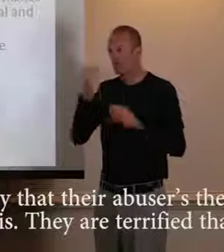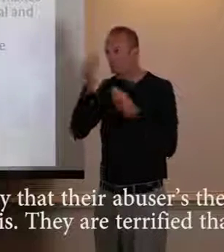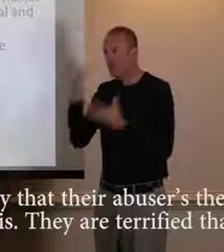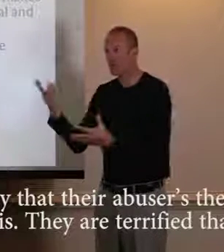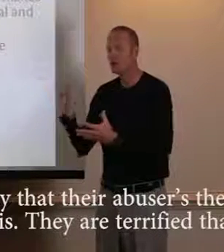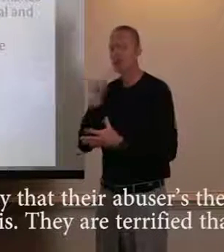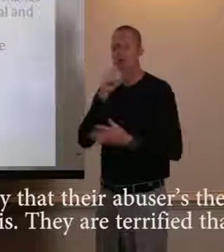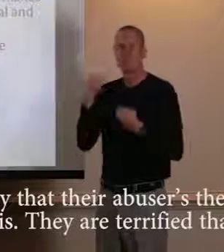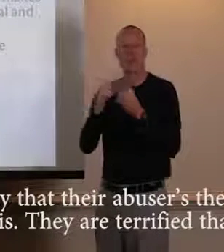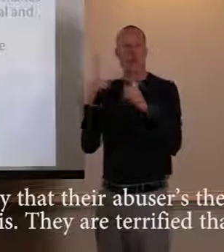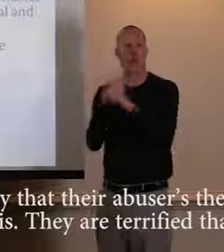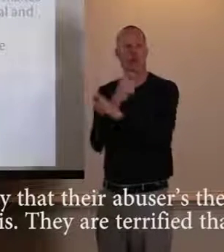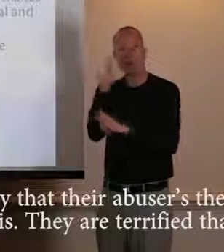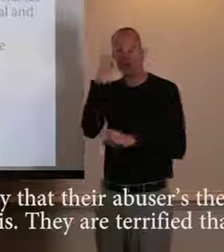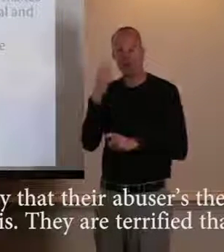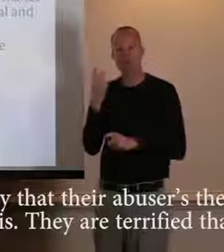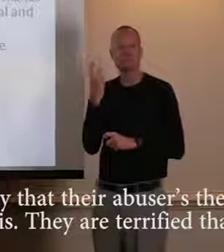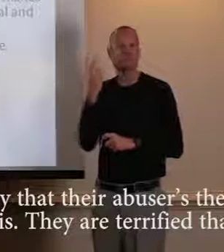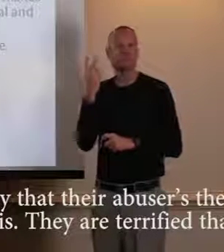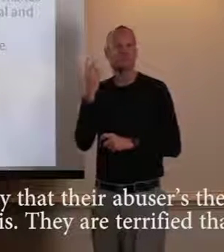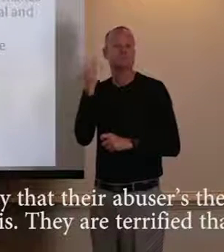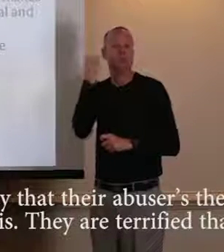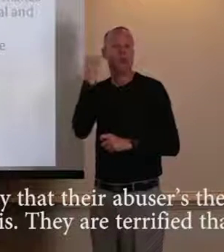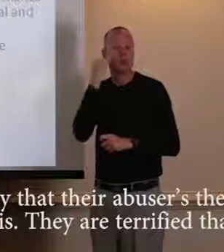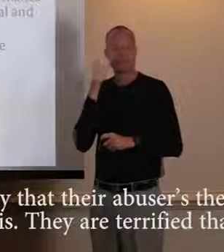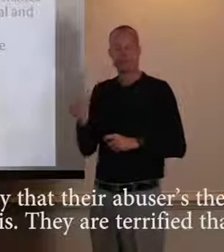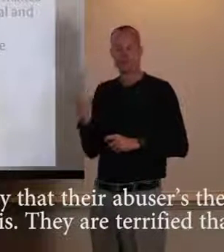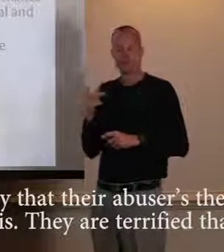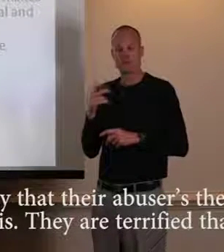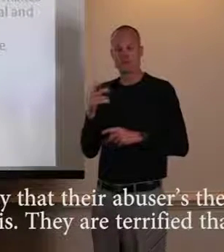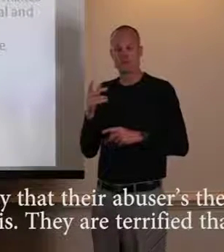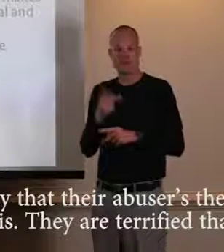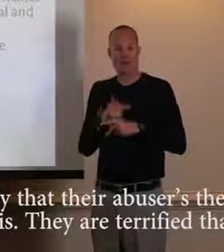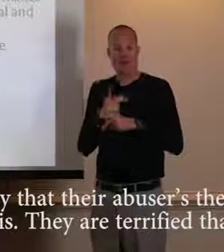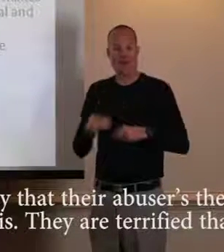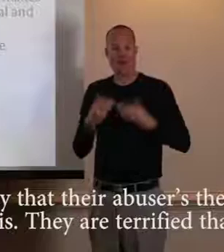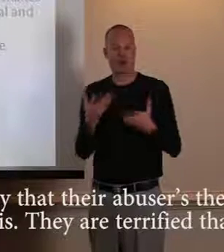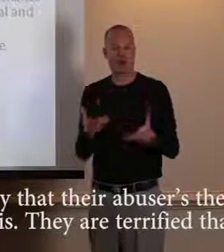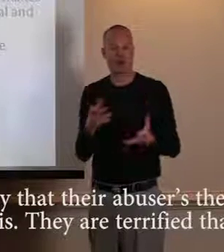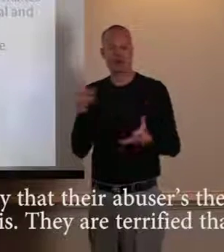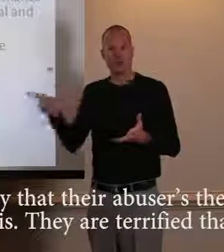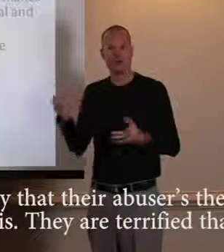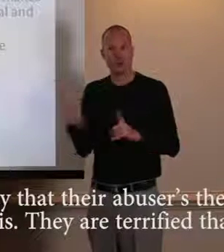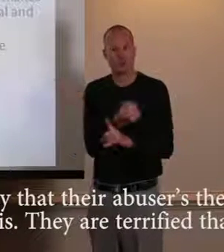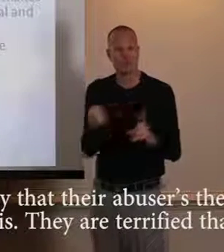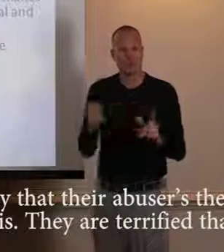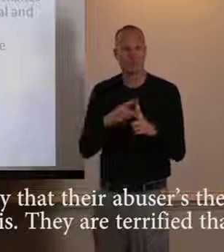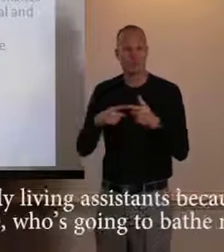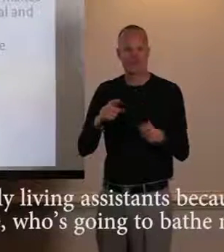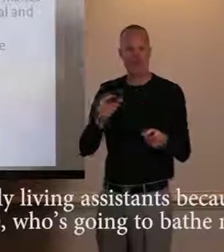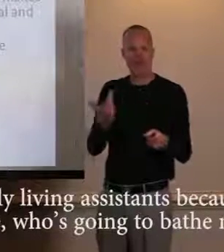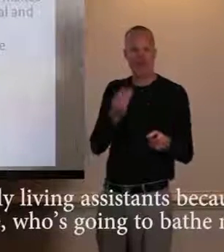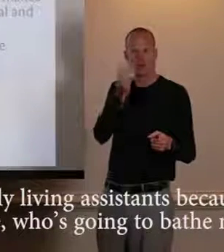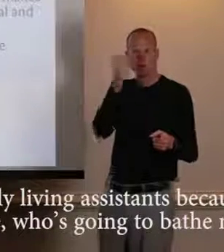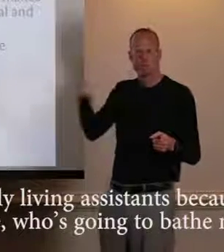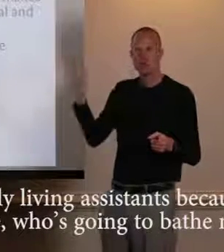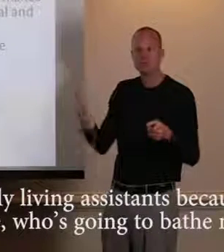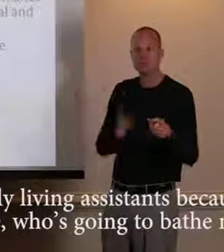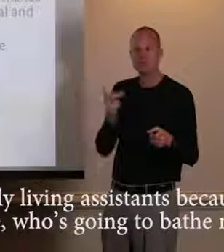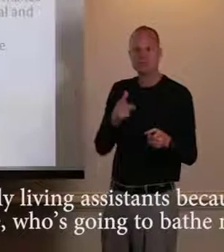because let's say that their abuser is a caretaker, which it very likely is. They are terrified that they're going to lose their daily living